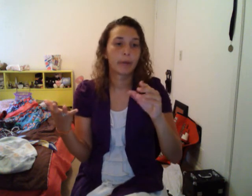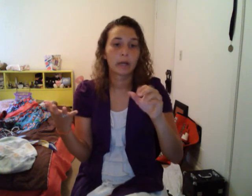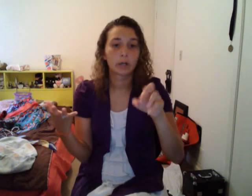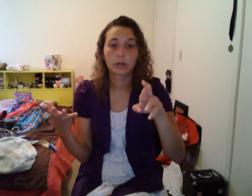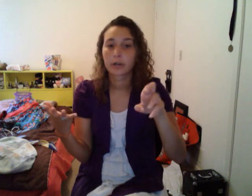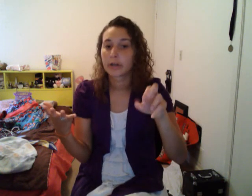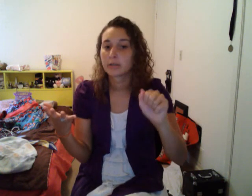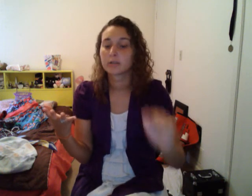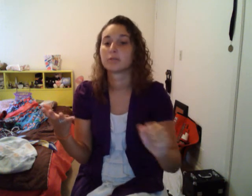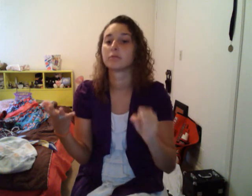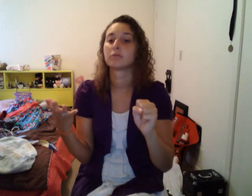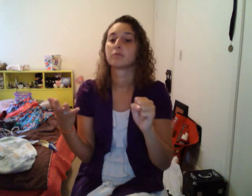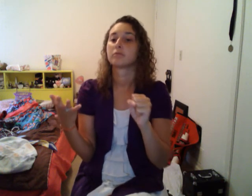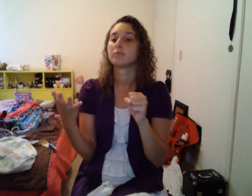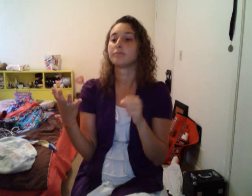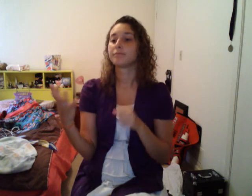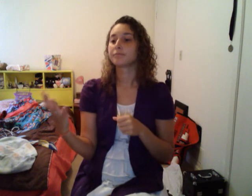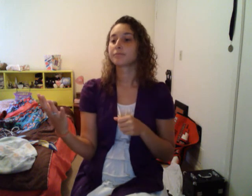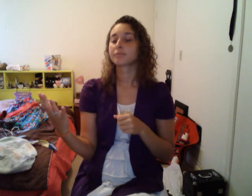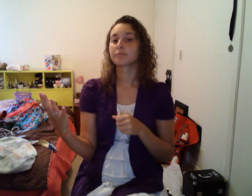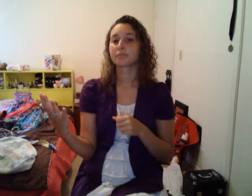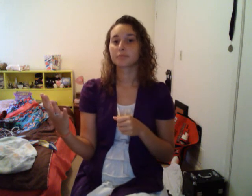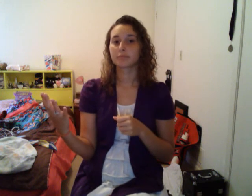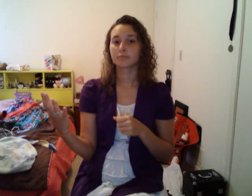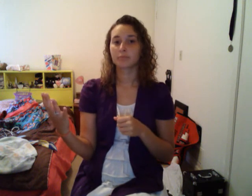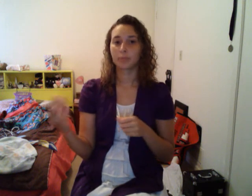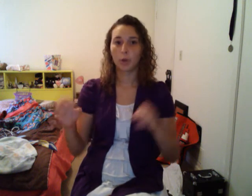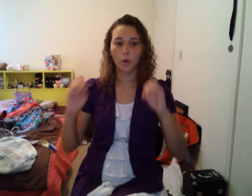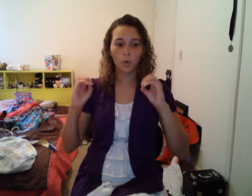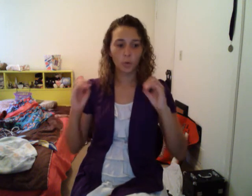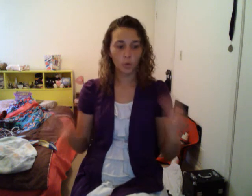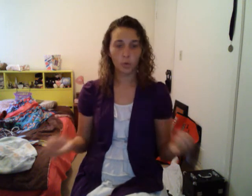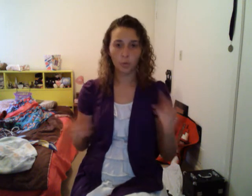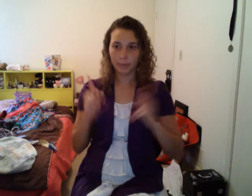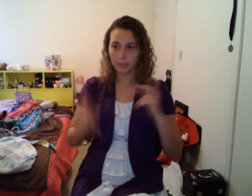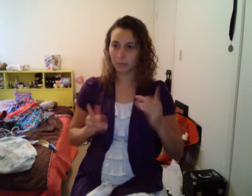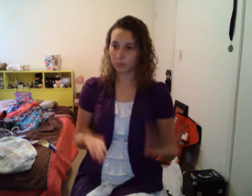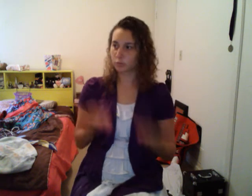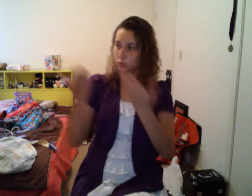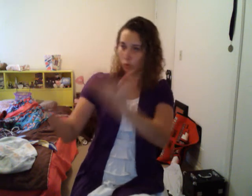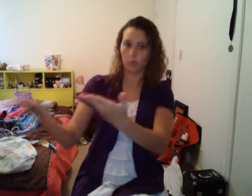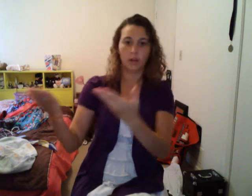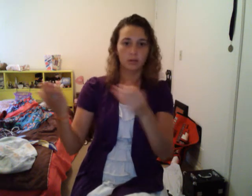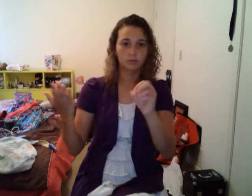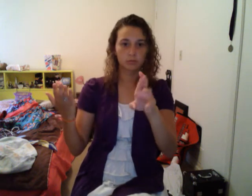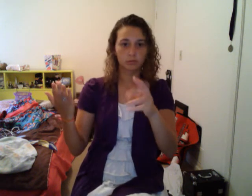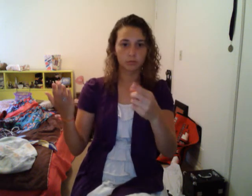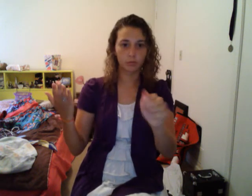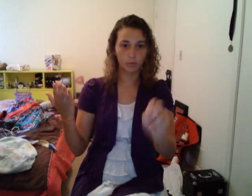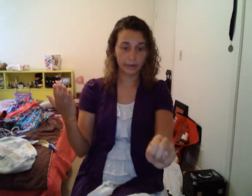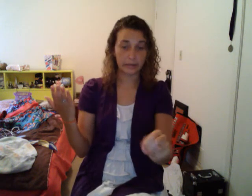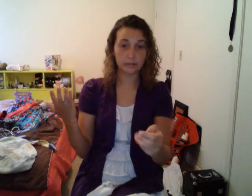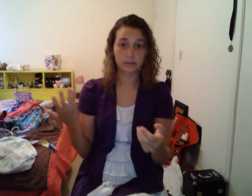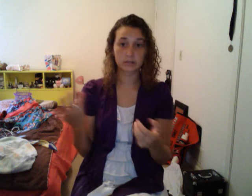And you have no organ donors. You are about to see them